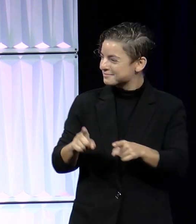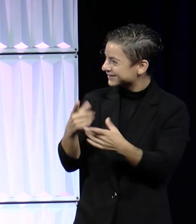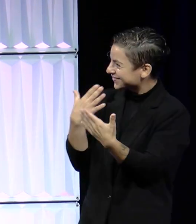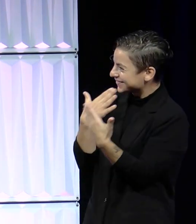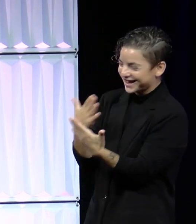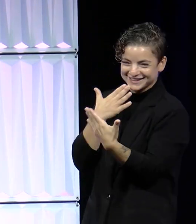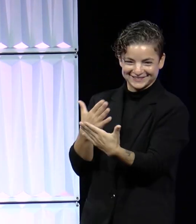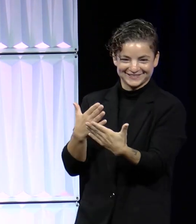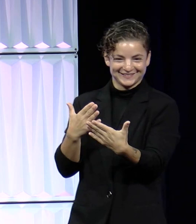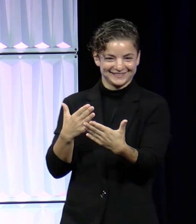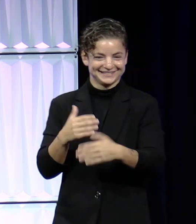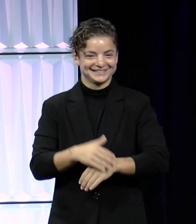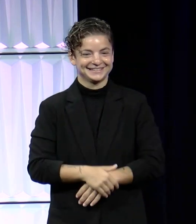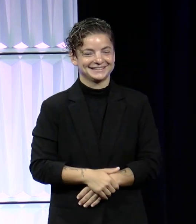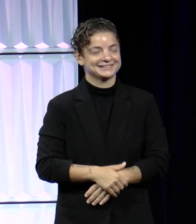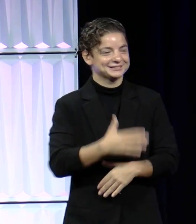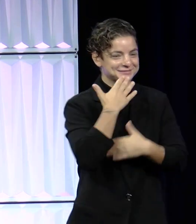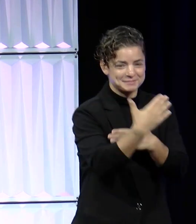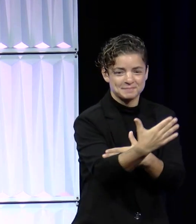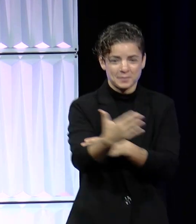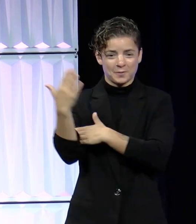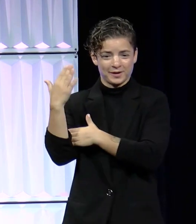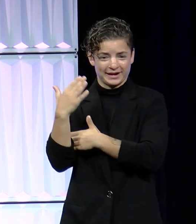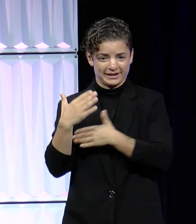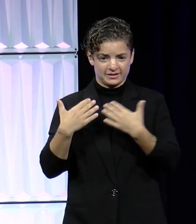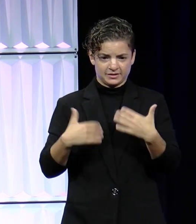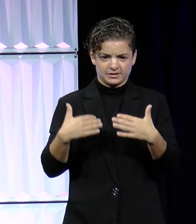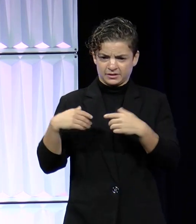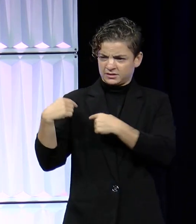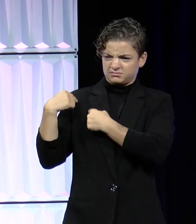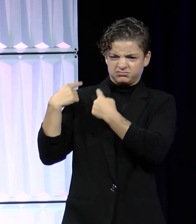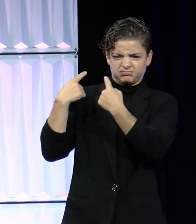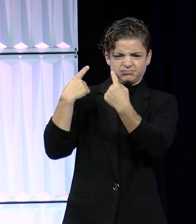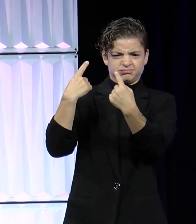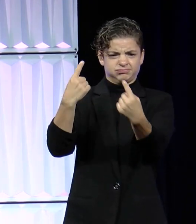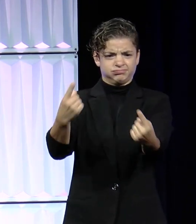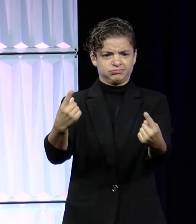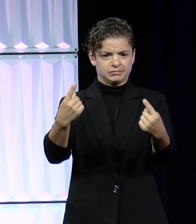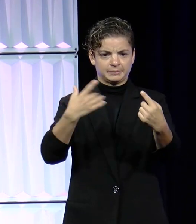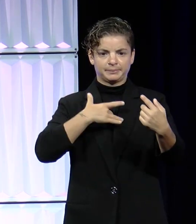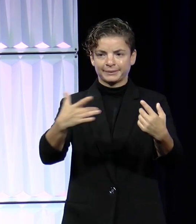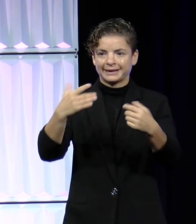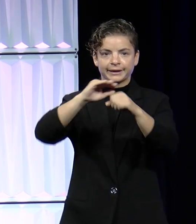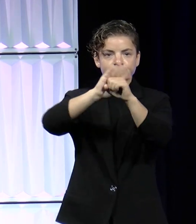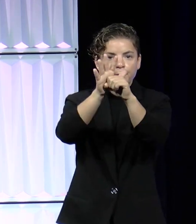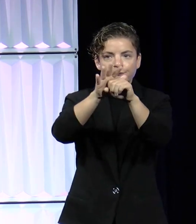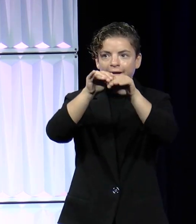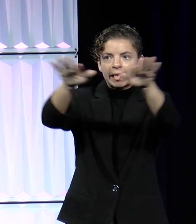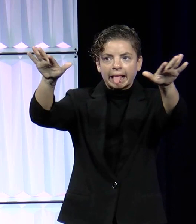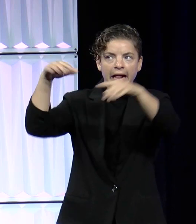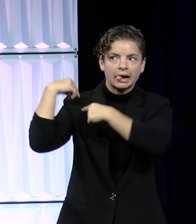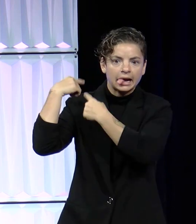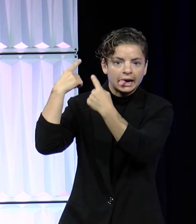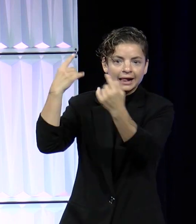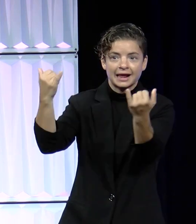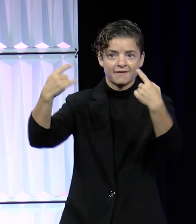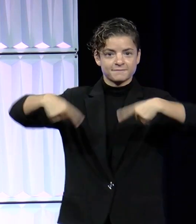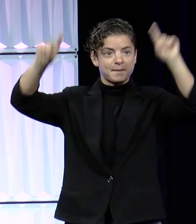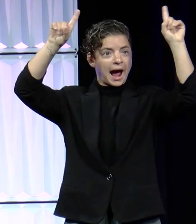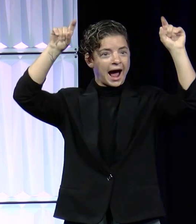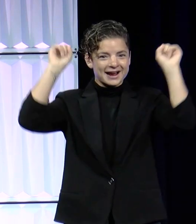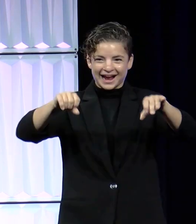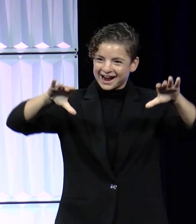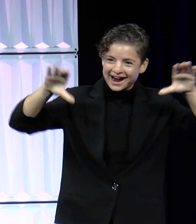Good morning. Gosh, after such a long time apart, gathering together here is joyful, and there is so